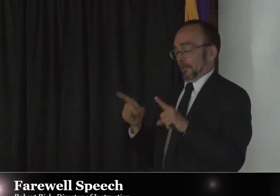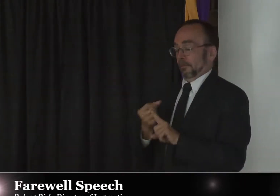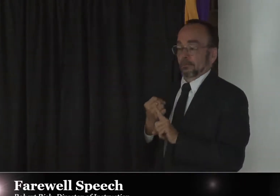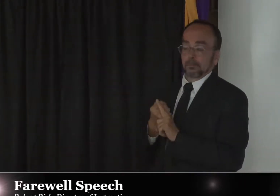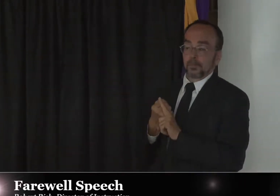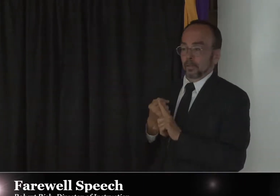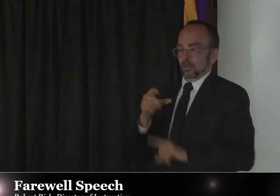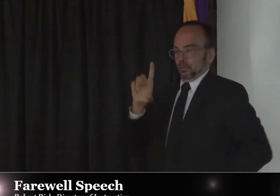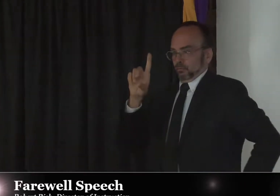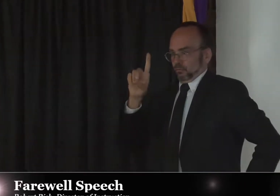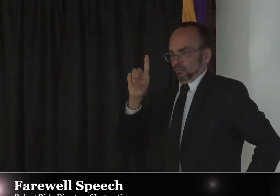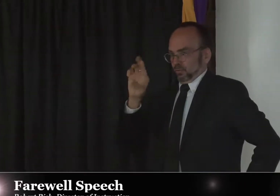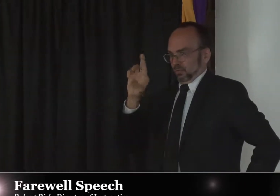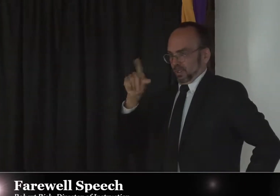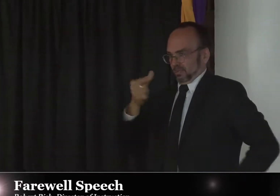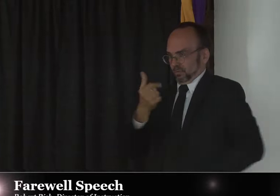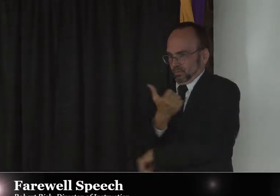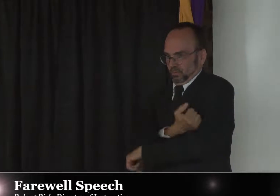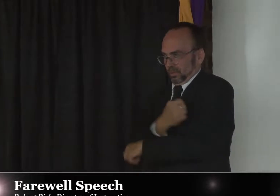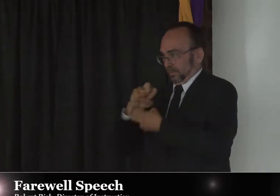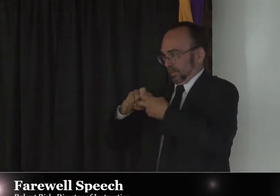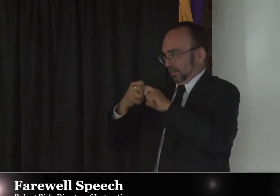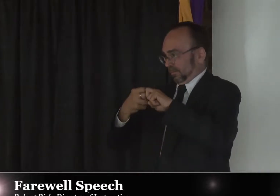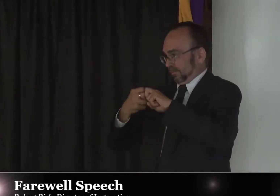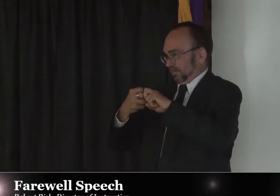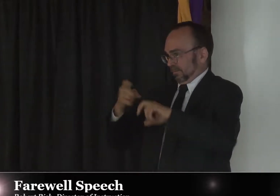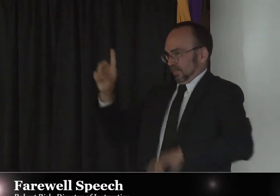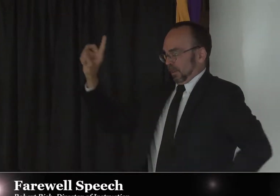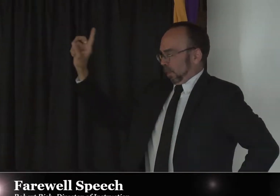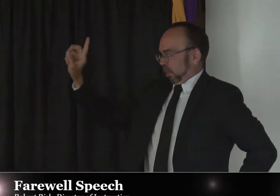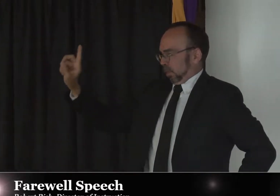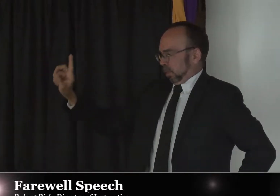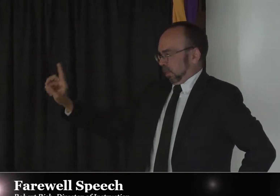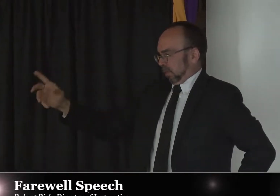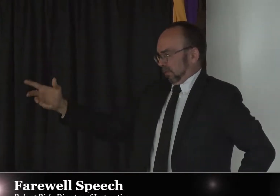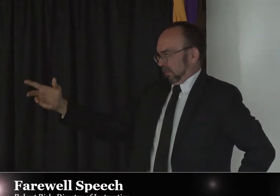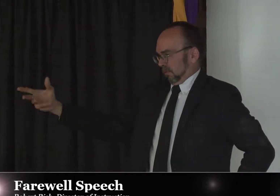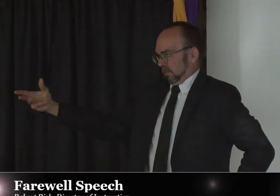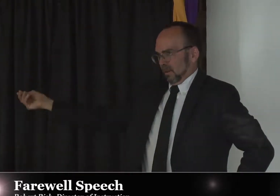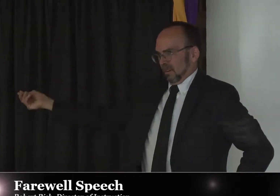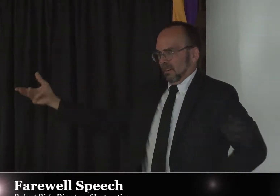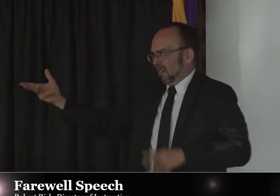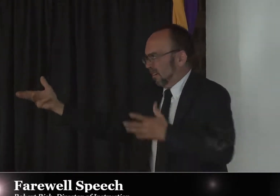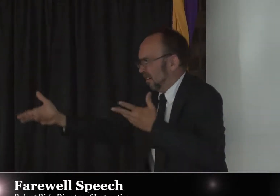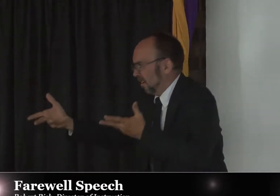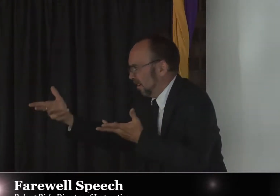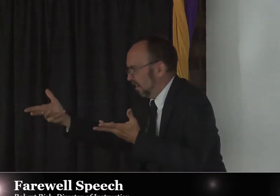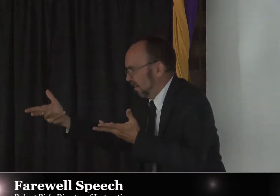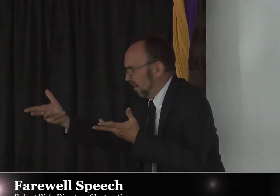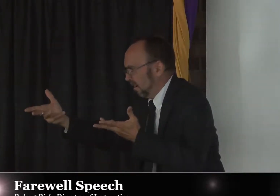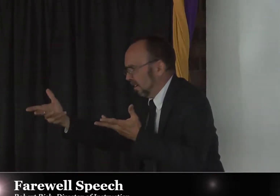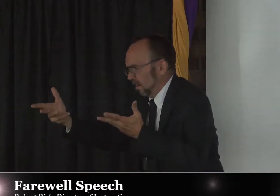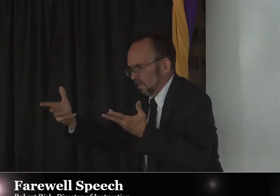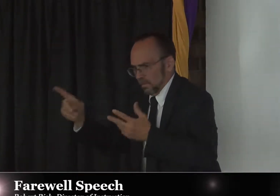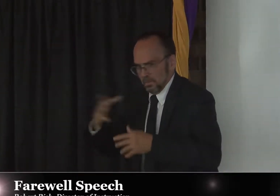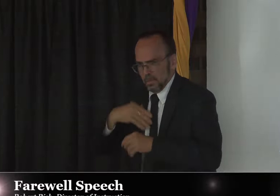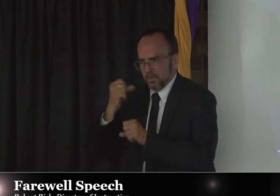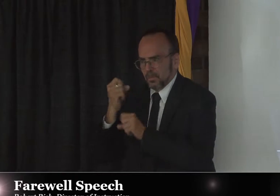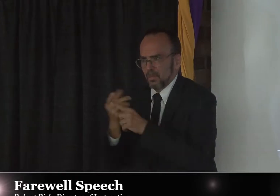That brother got involved with drugs. He had a drug problem, and he went off the deep